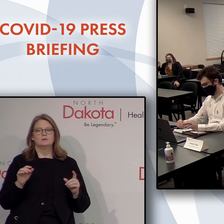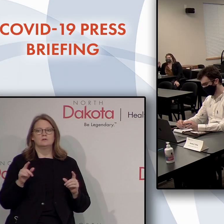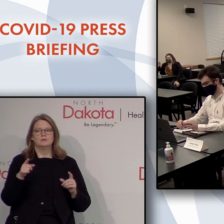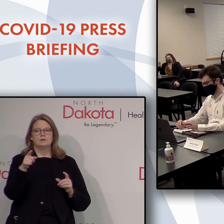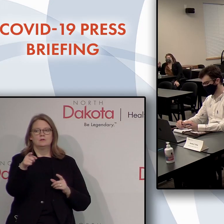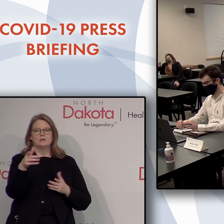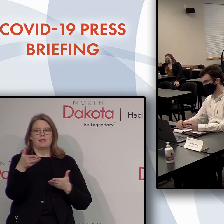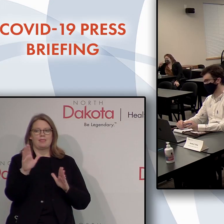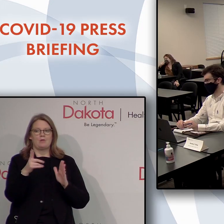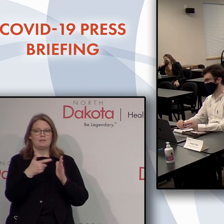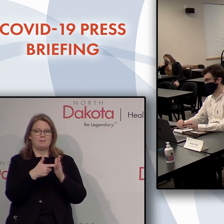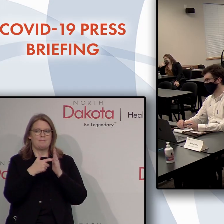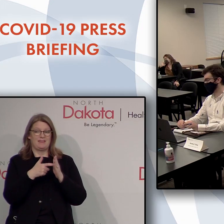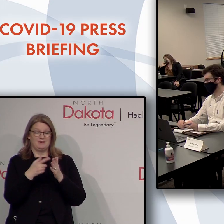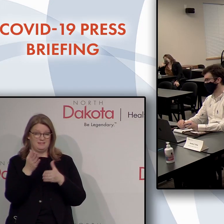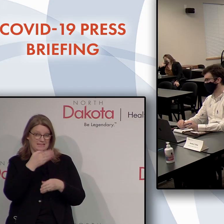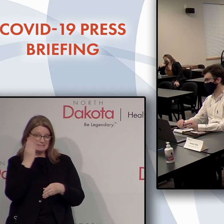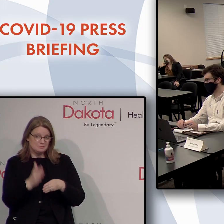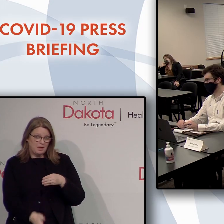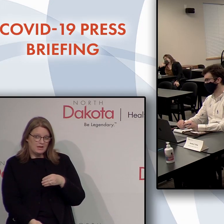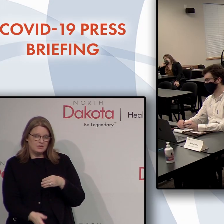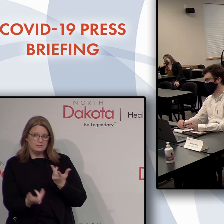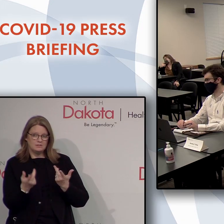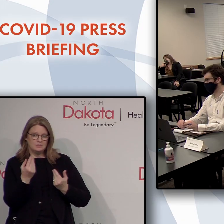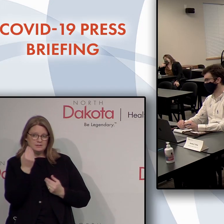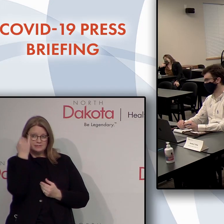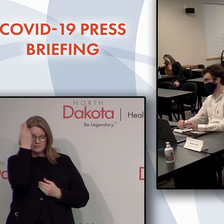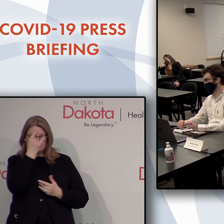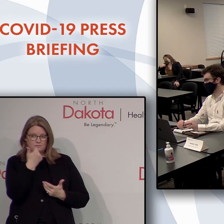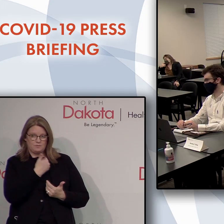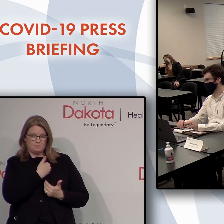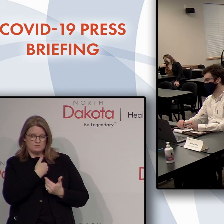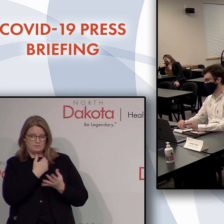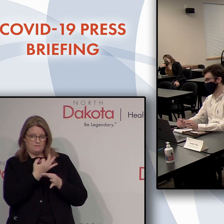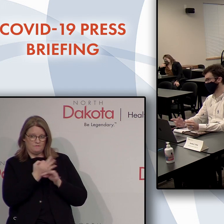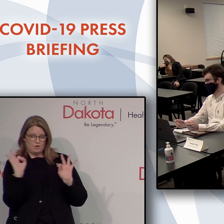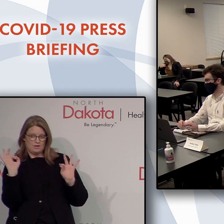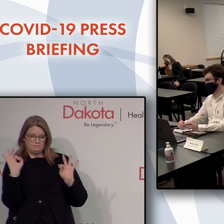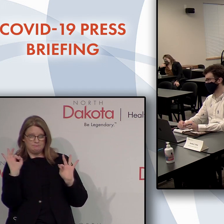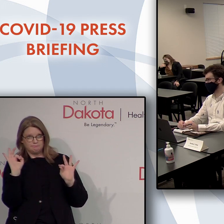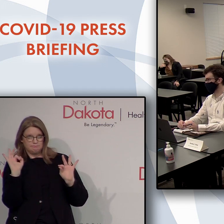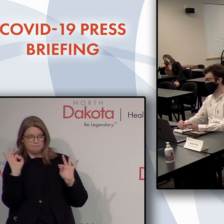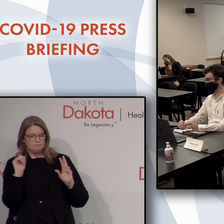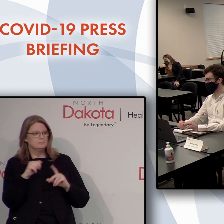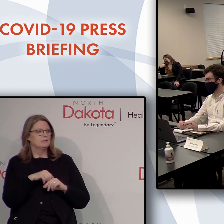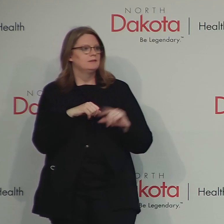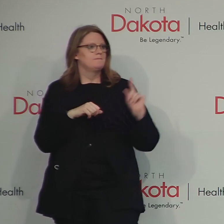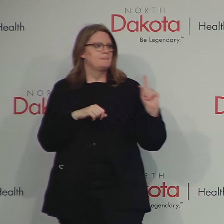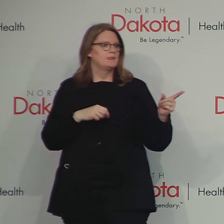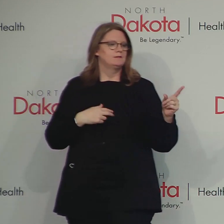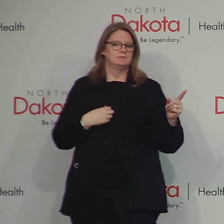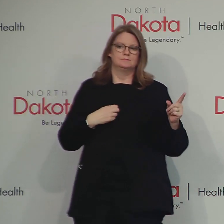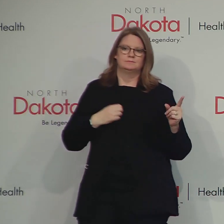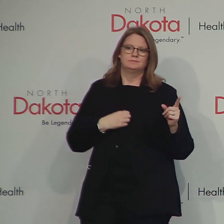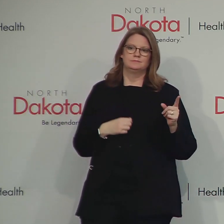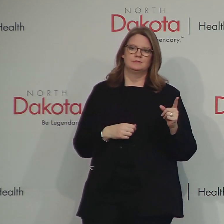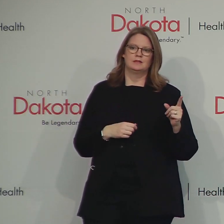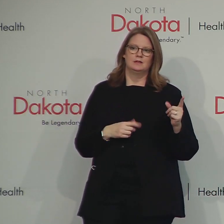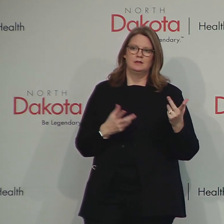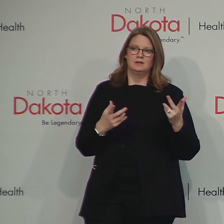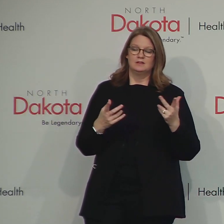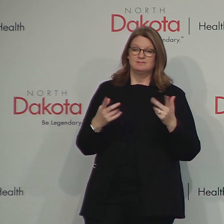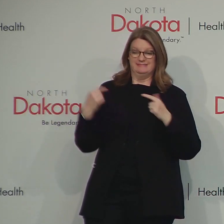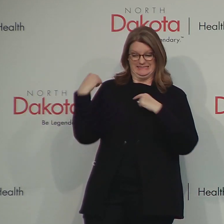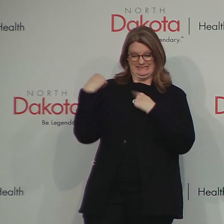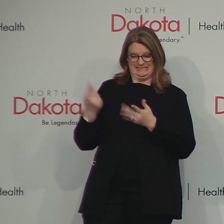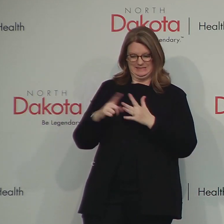allowing the mandate to expire, is that a consideration for personal freedoms, principally? Well, I think we've all along had